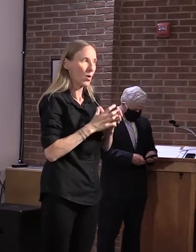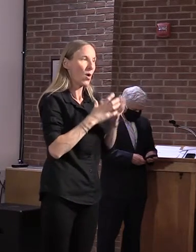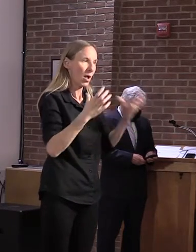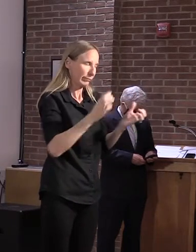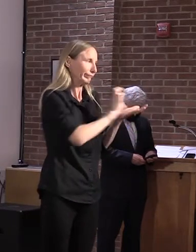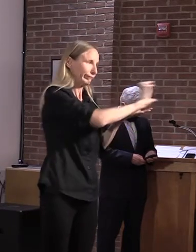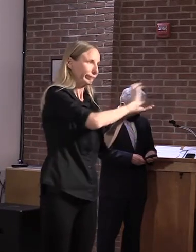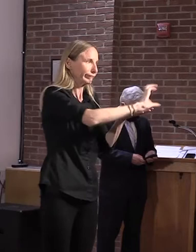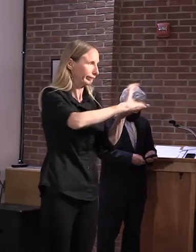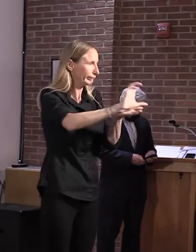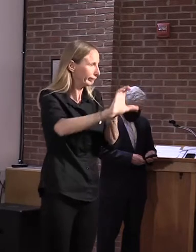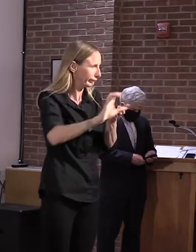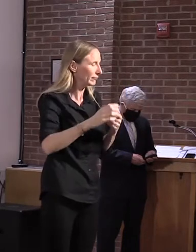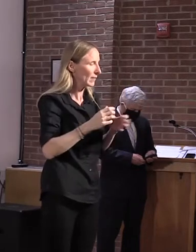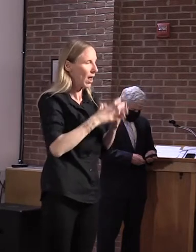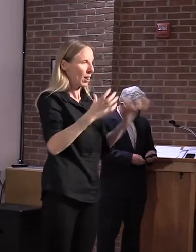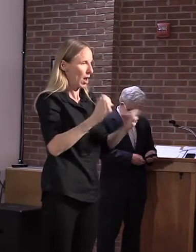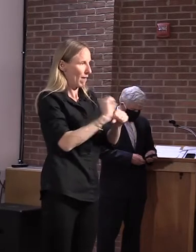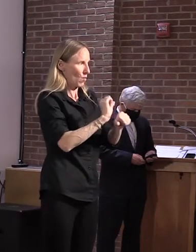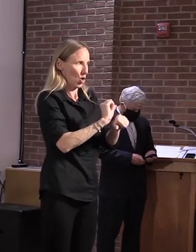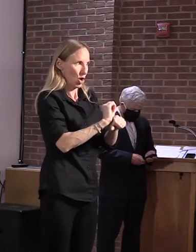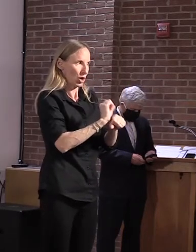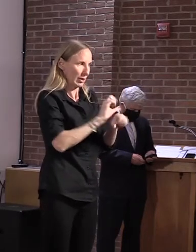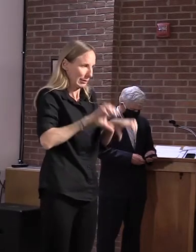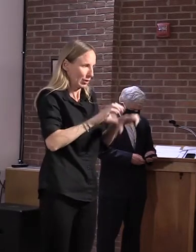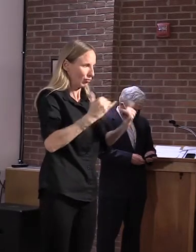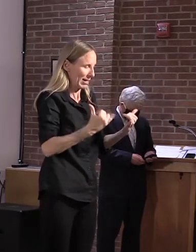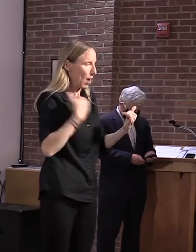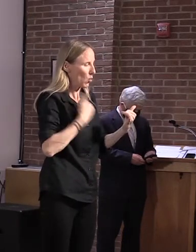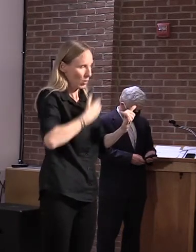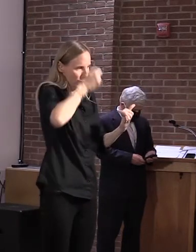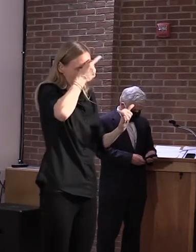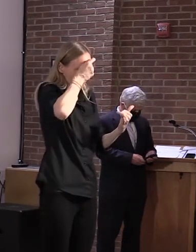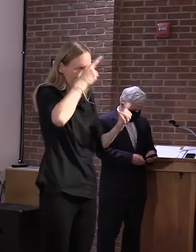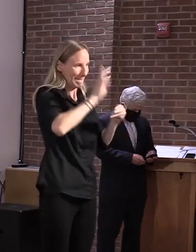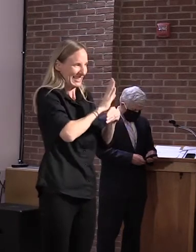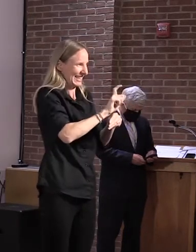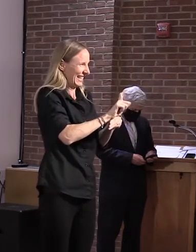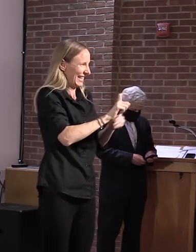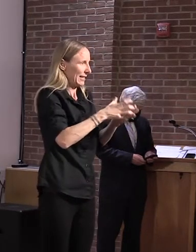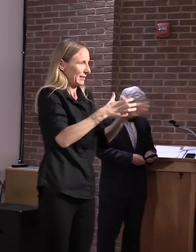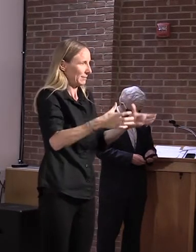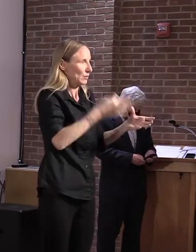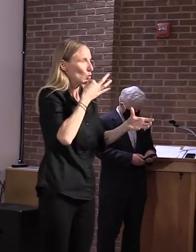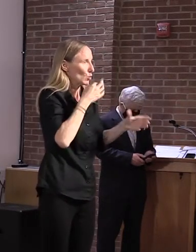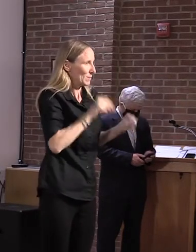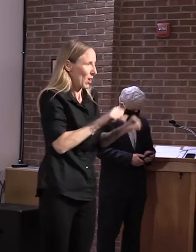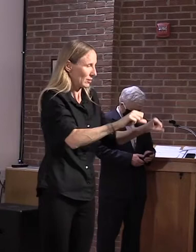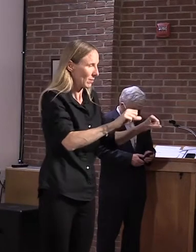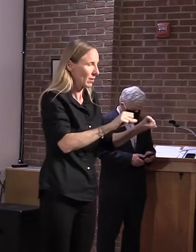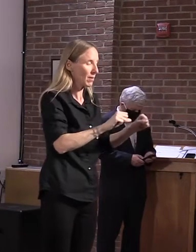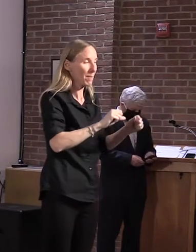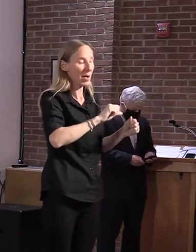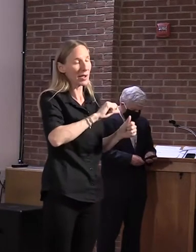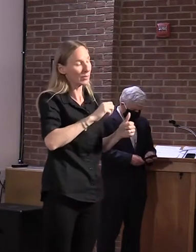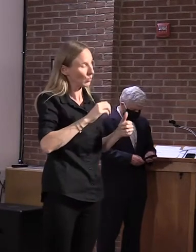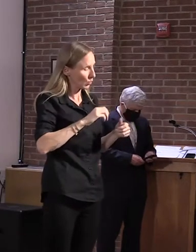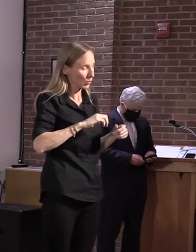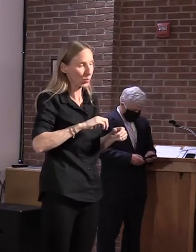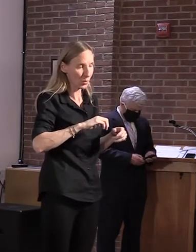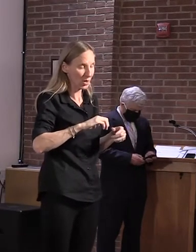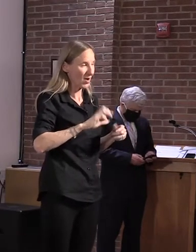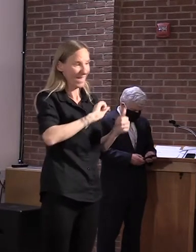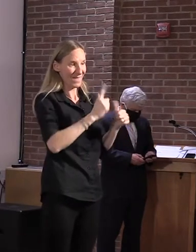do to get this money out to businesses in need as fast as possible. But in the first day, I think the need from Vermont business community was certainly made